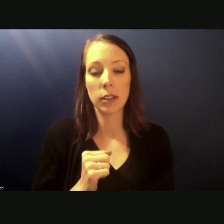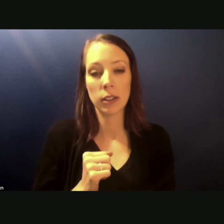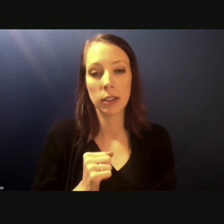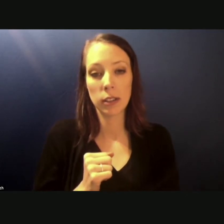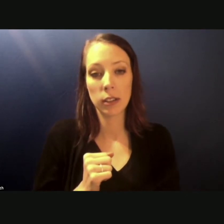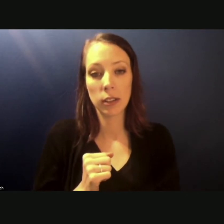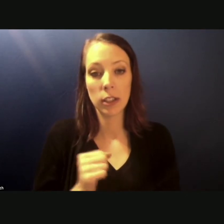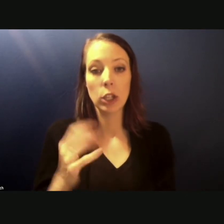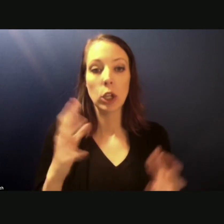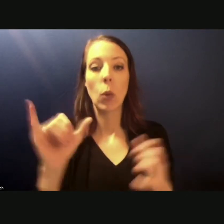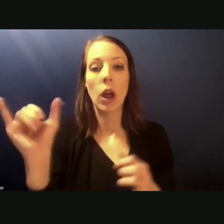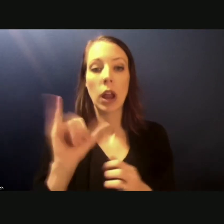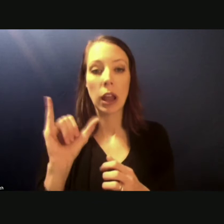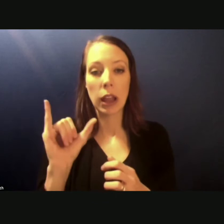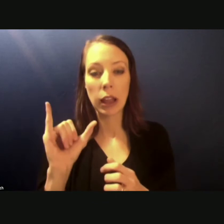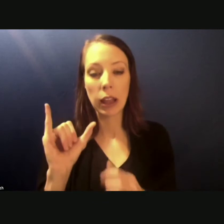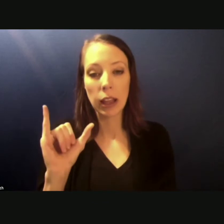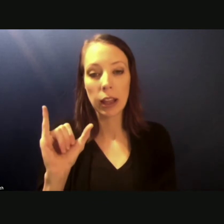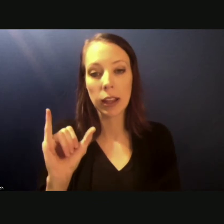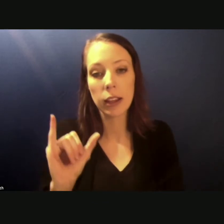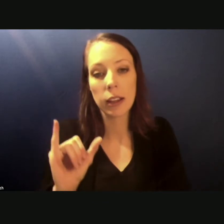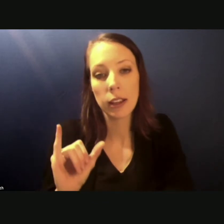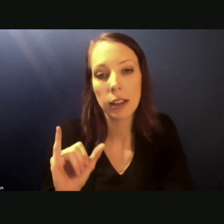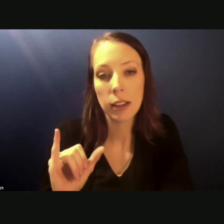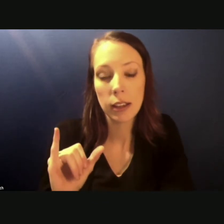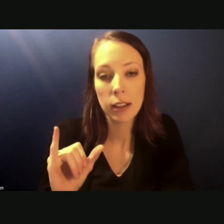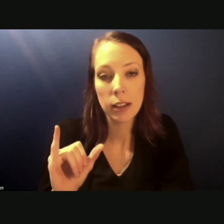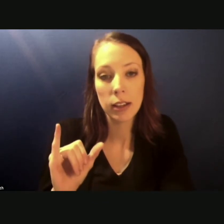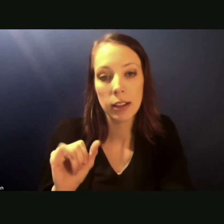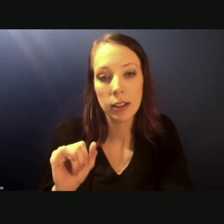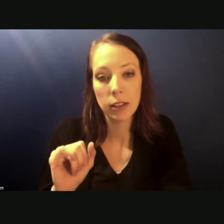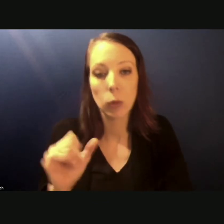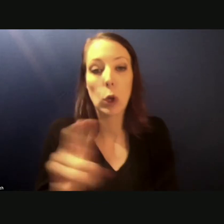If you want like a tempura style type of thing, cornstarch tends to do better.